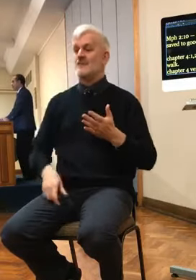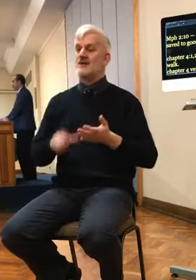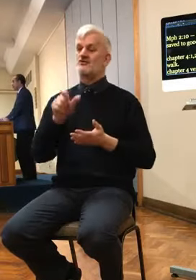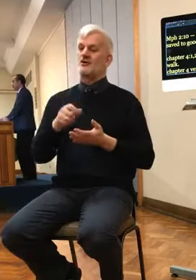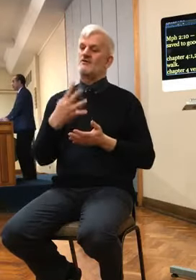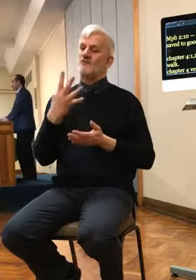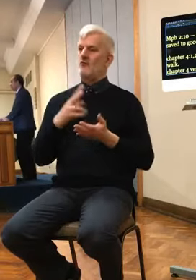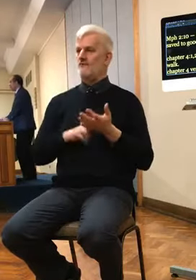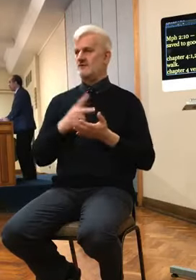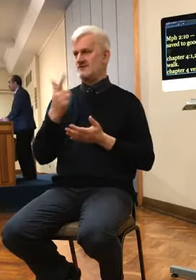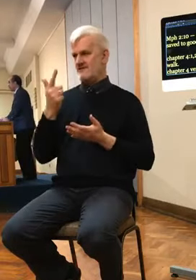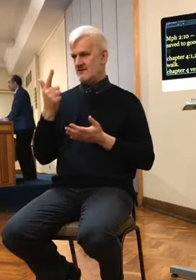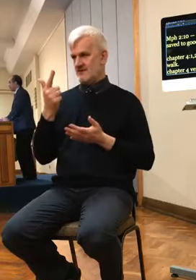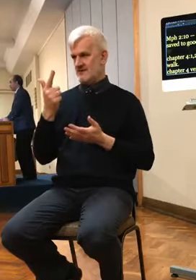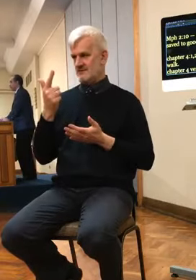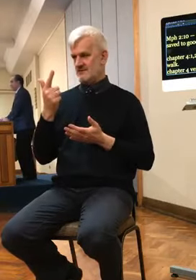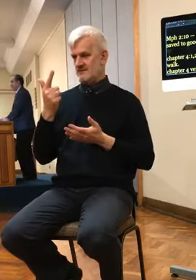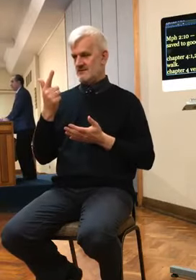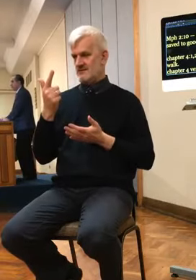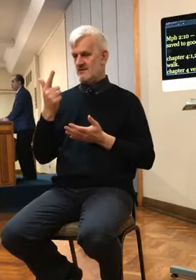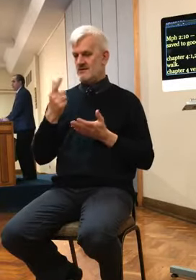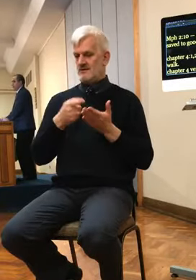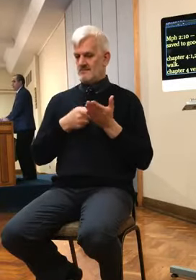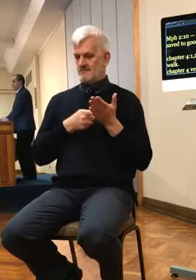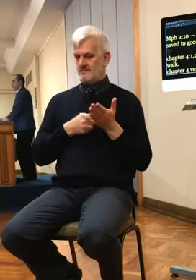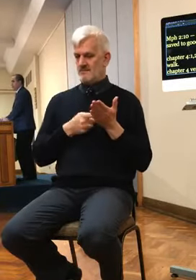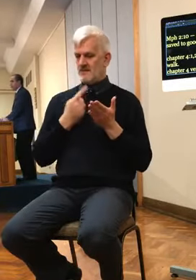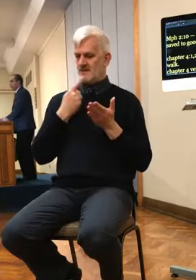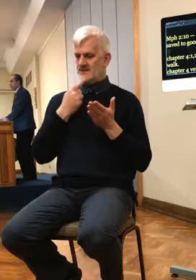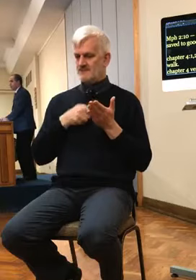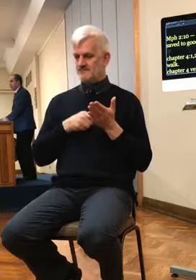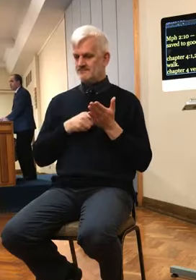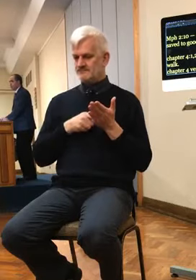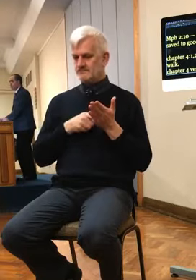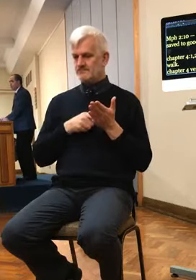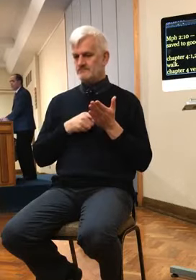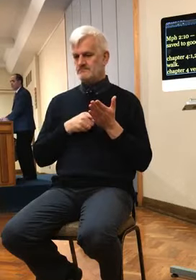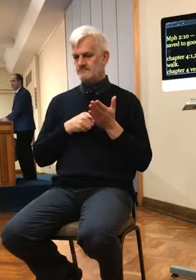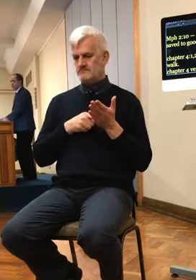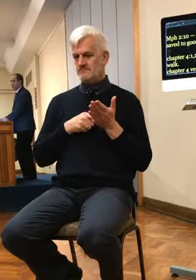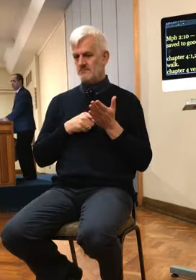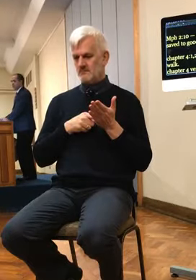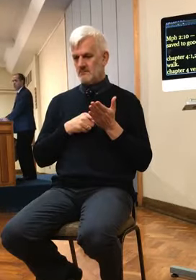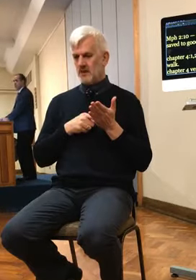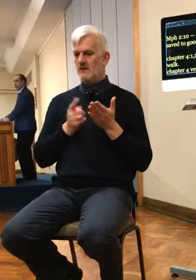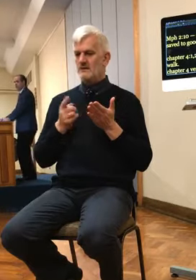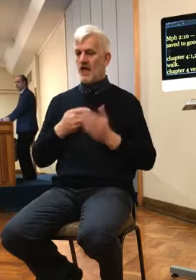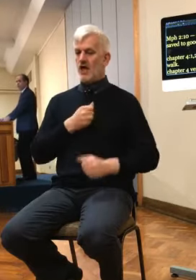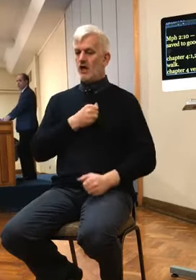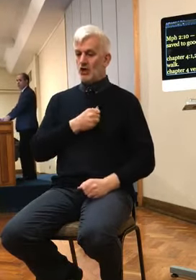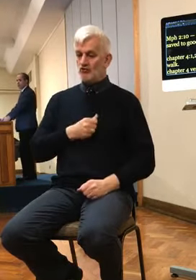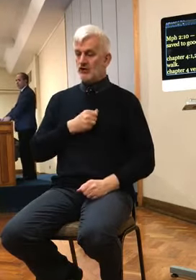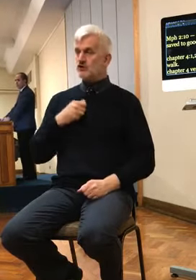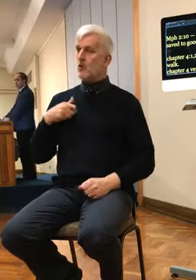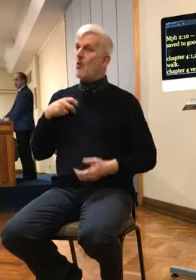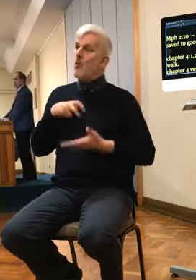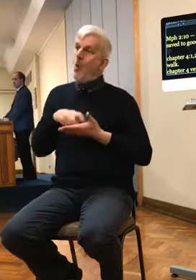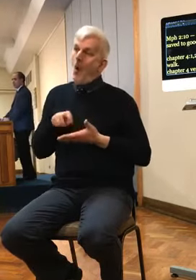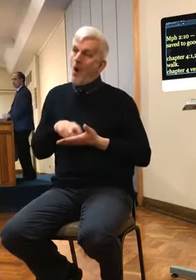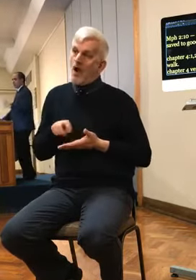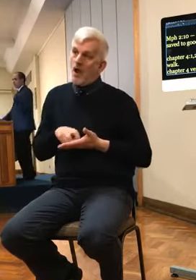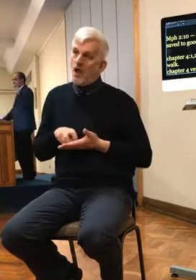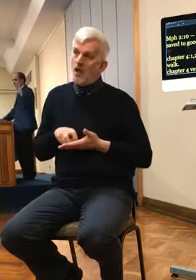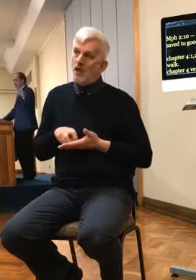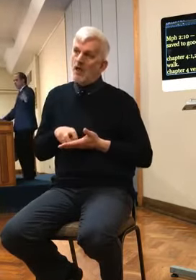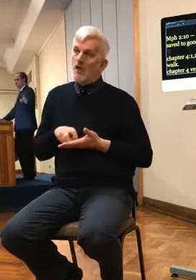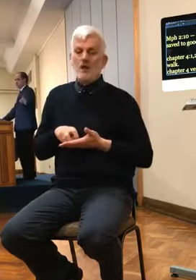verse 17, twice we have the differential walk of the Christian. We walk in a different way